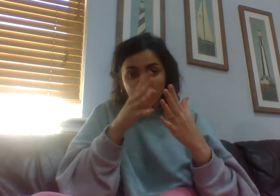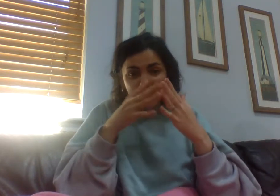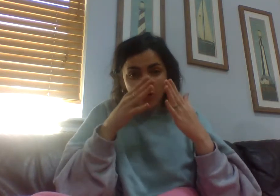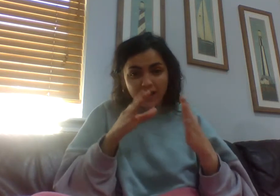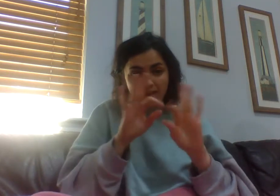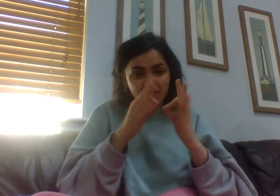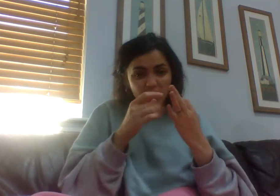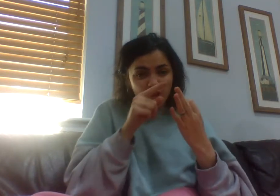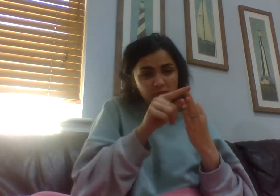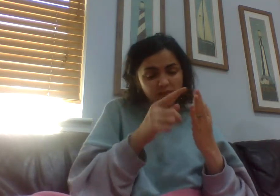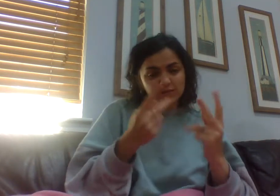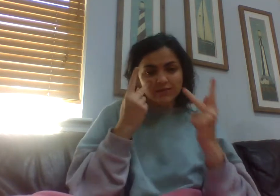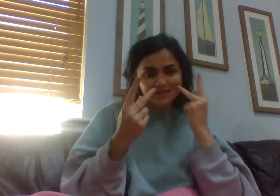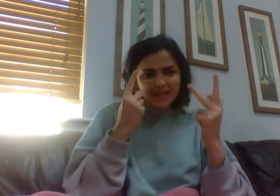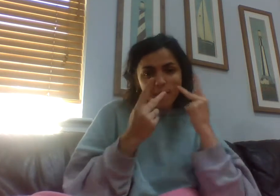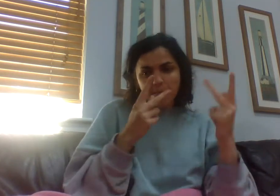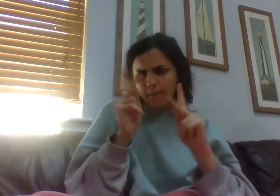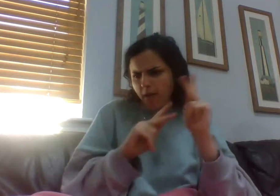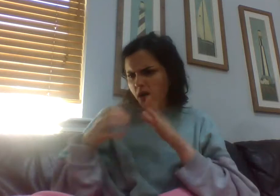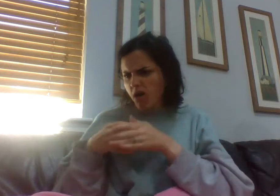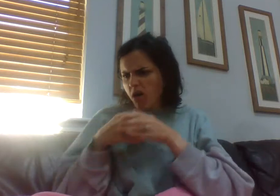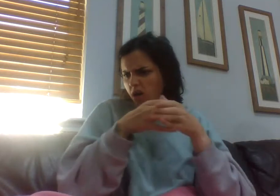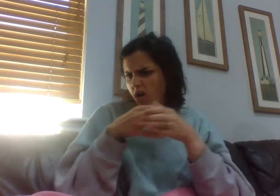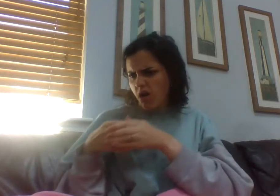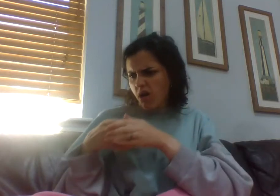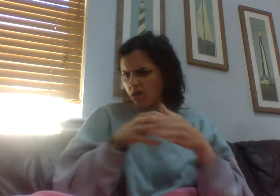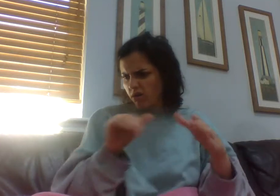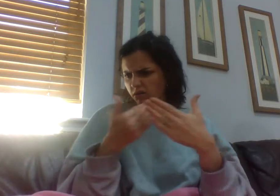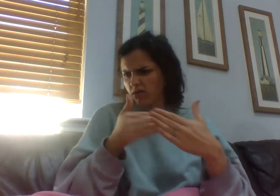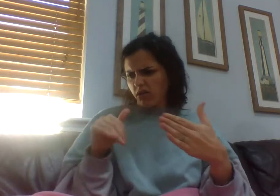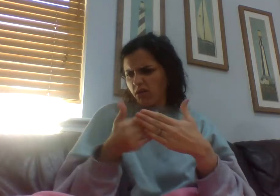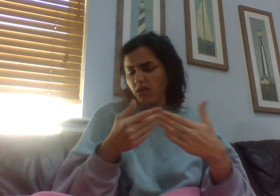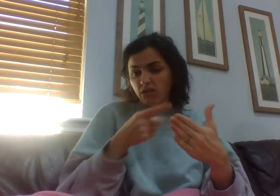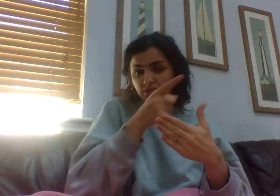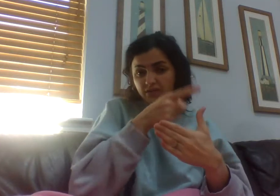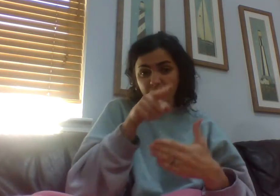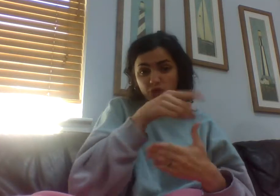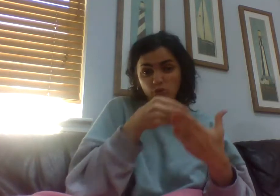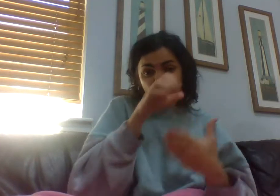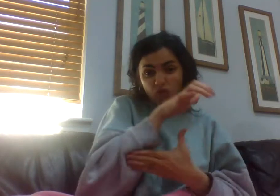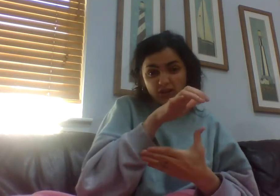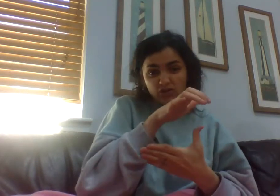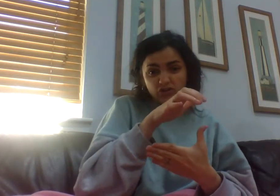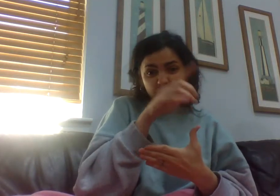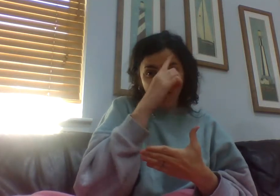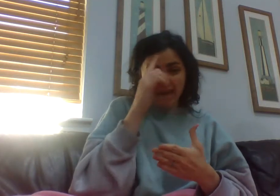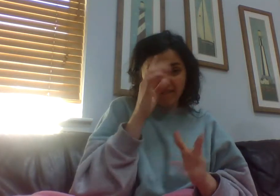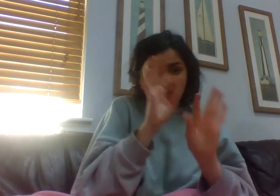southern migrants, the people coming in multitudes from the South, saw them